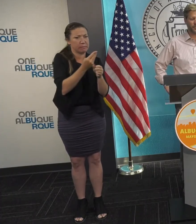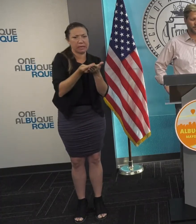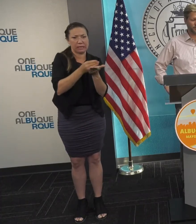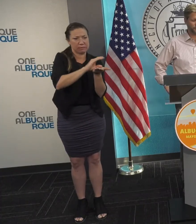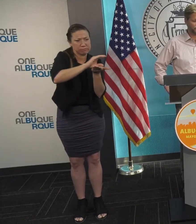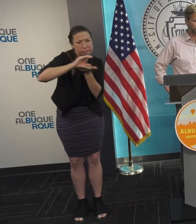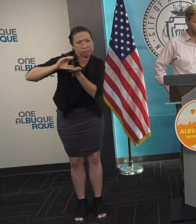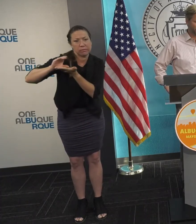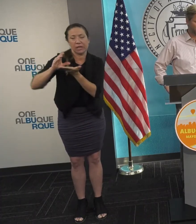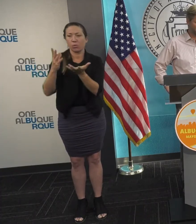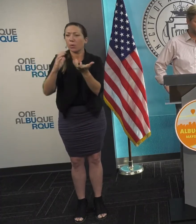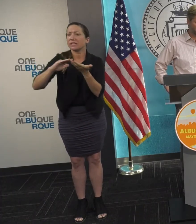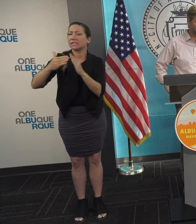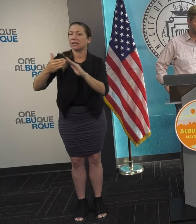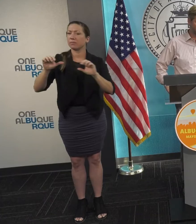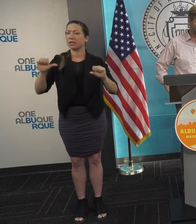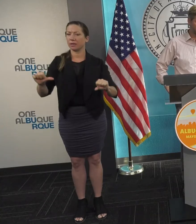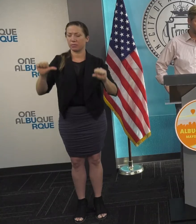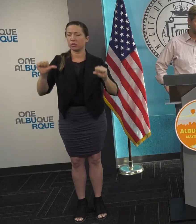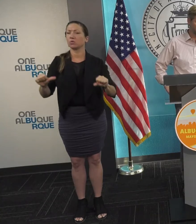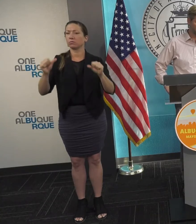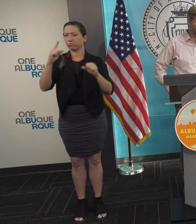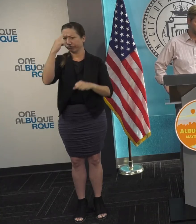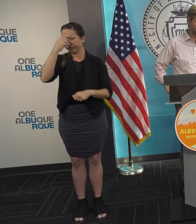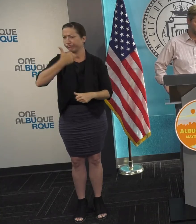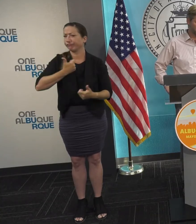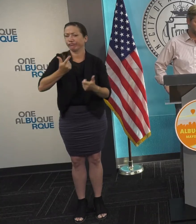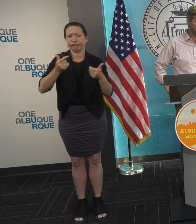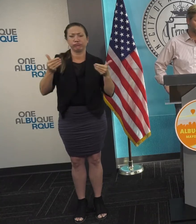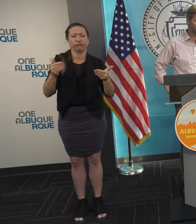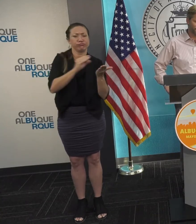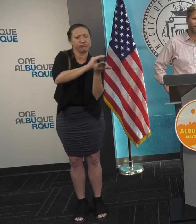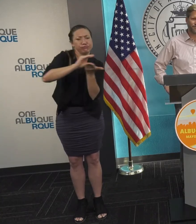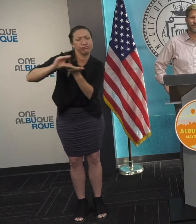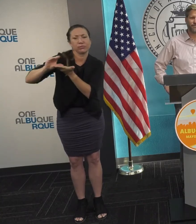ways possible, and that's what we're pushing very hard for in the next bill.